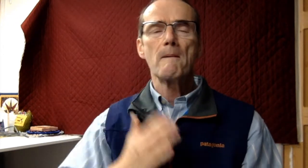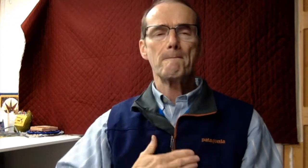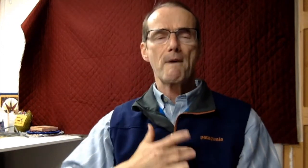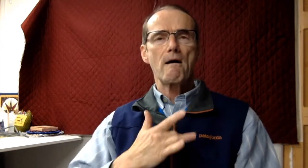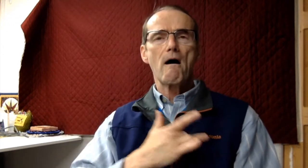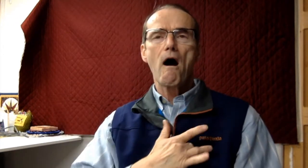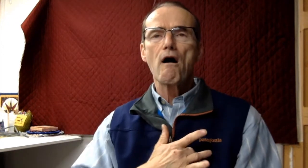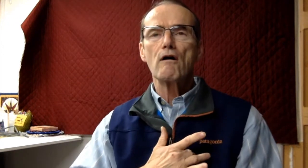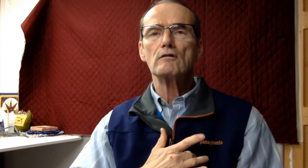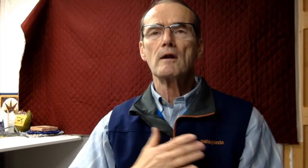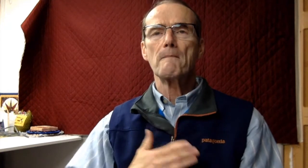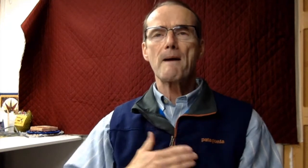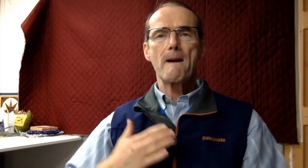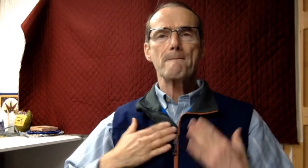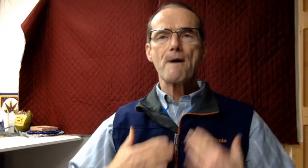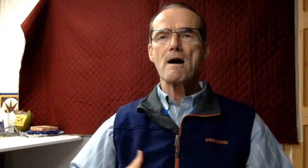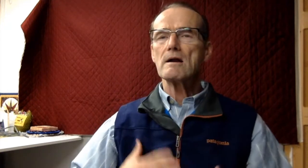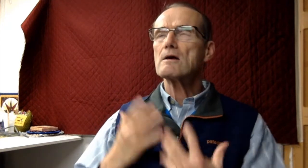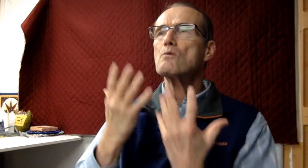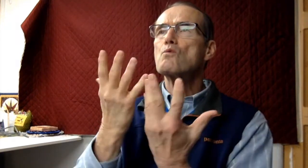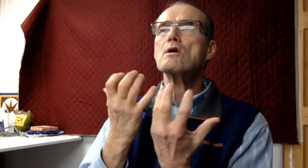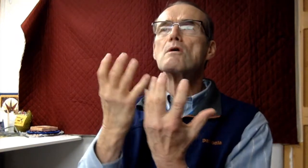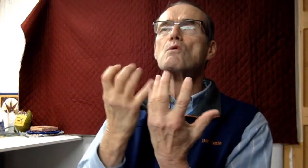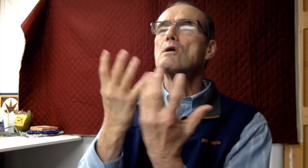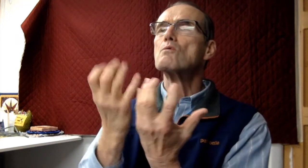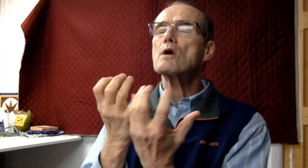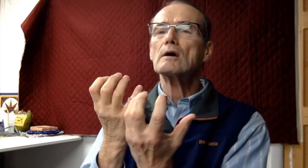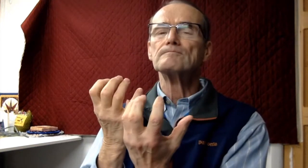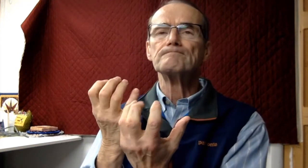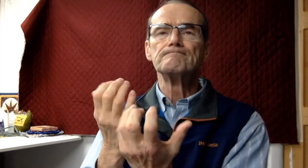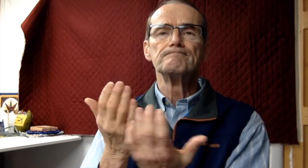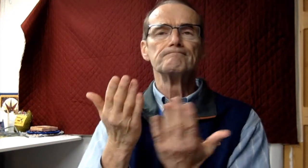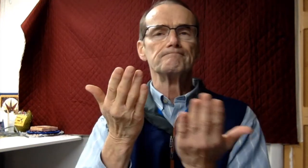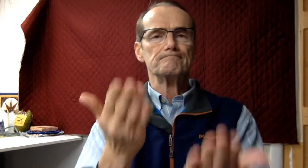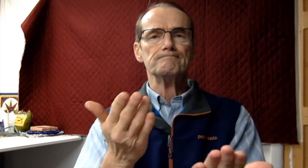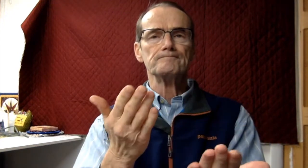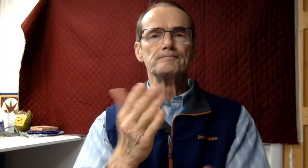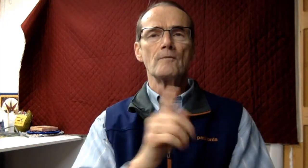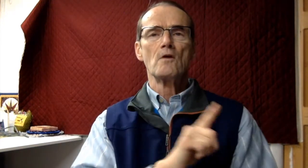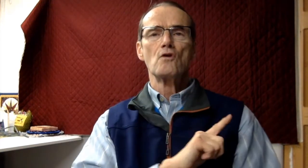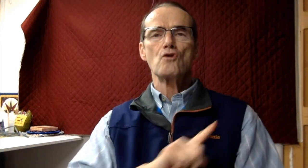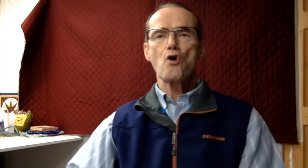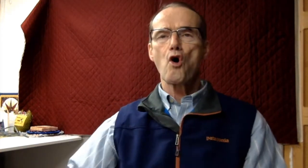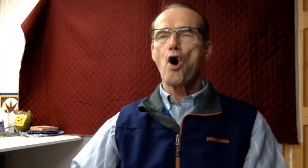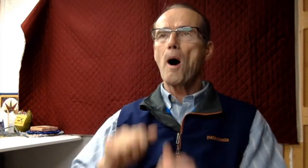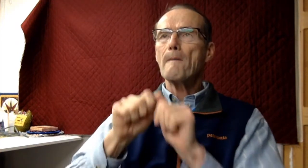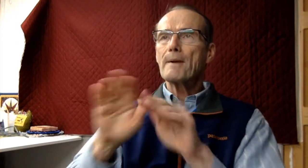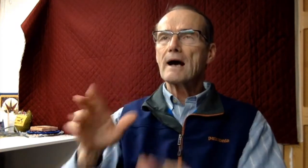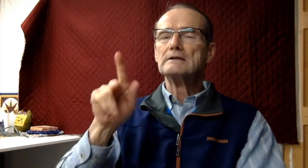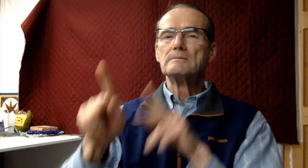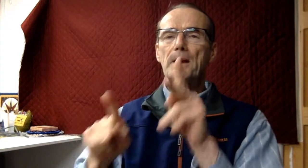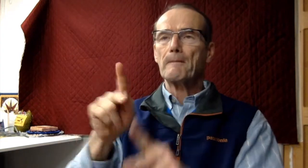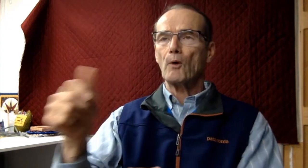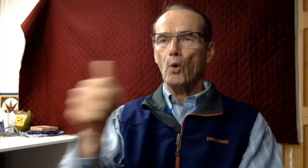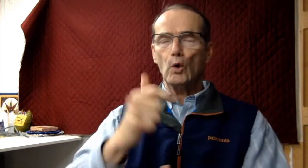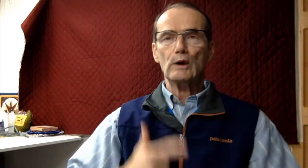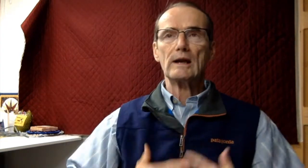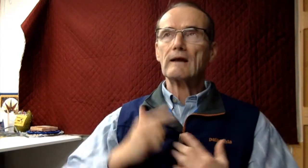Lord. My heart and my flesh cry out for the living God. Blessed are they who dwell in